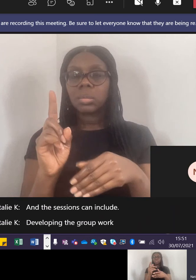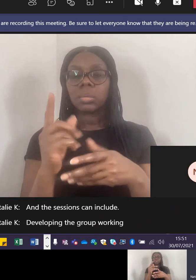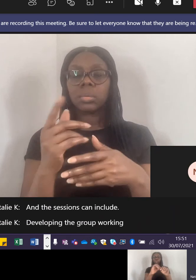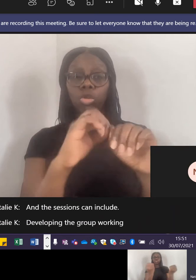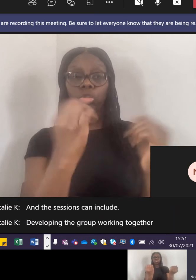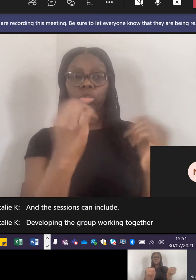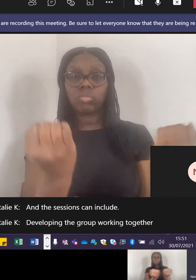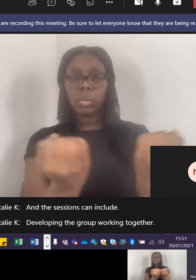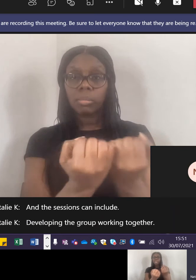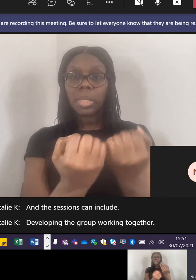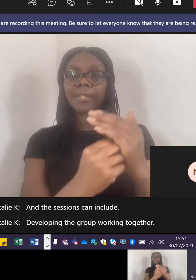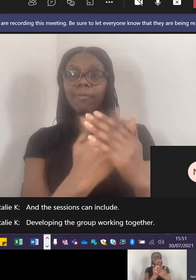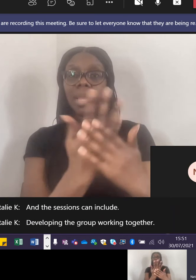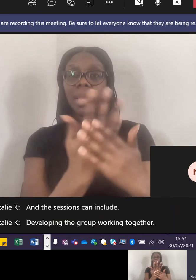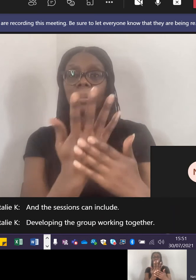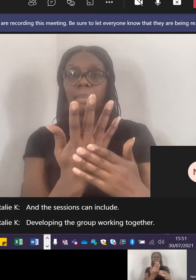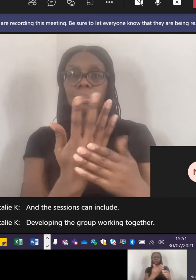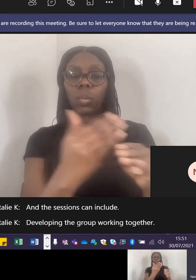together,